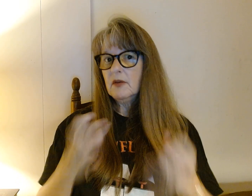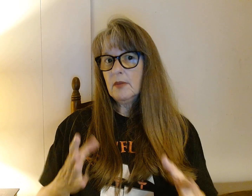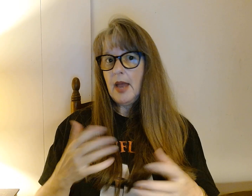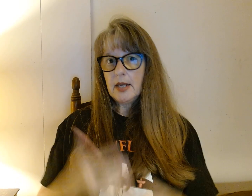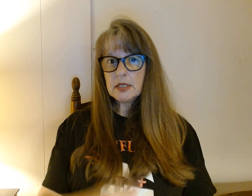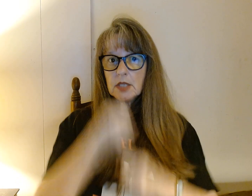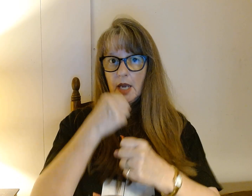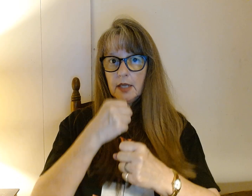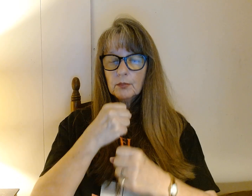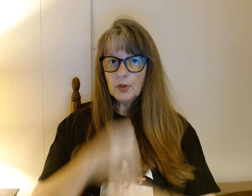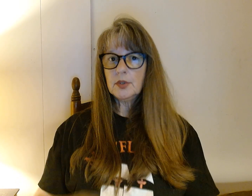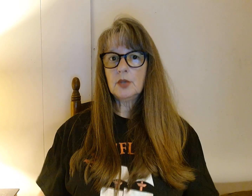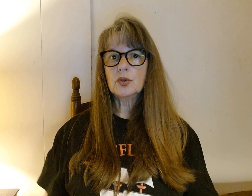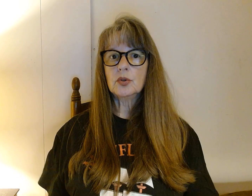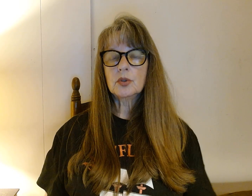had a sign, the protesters.